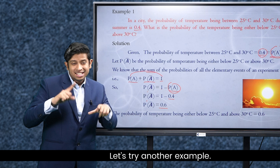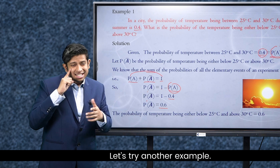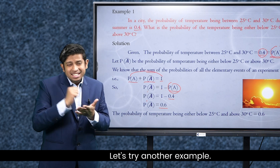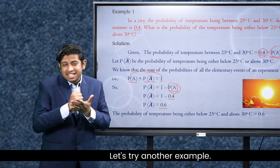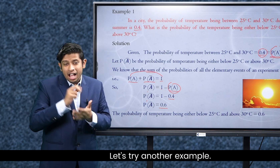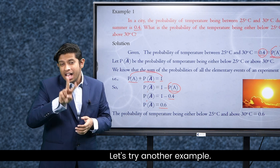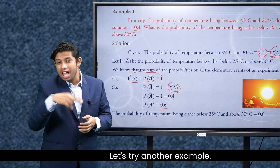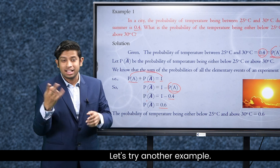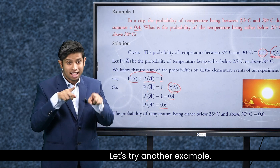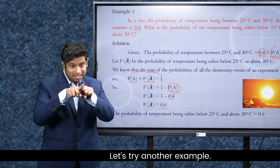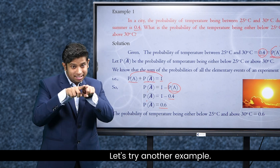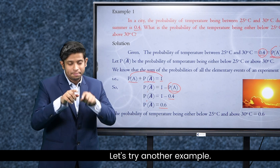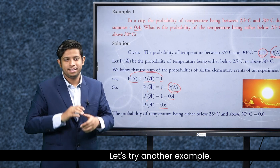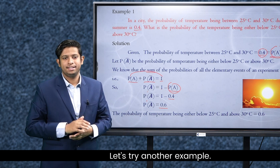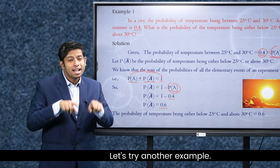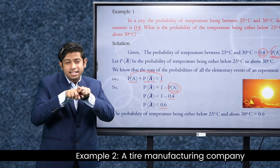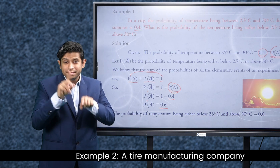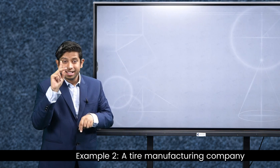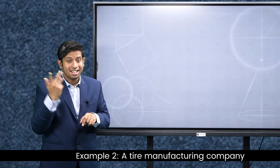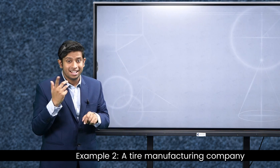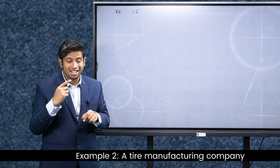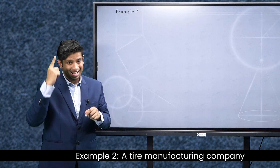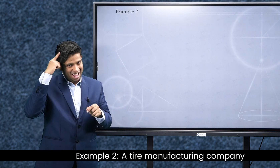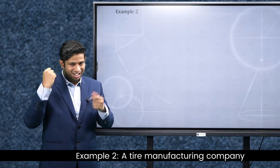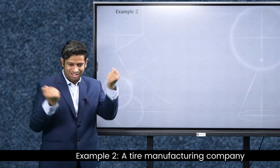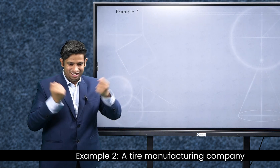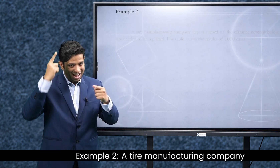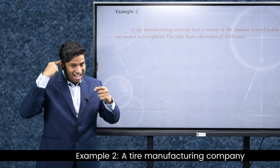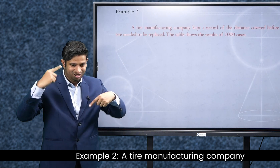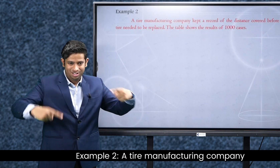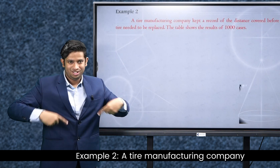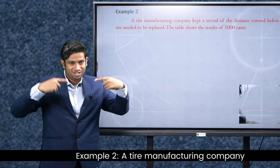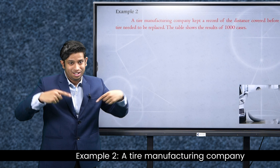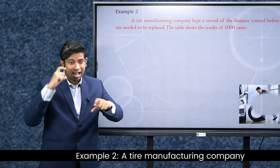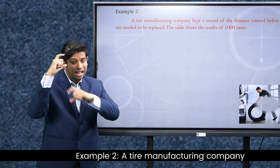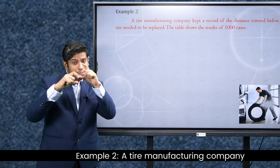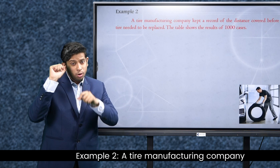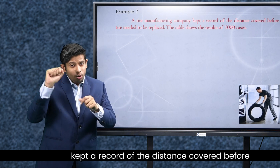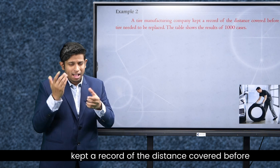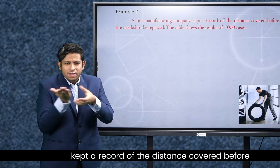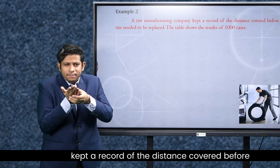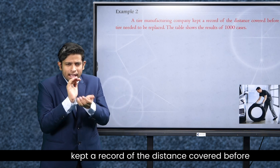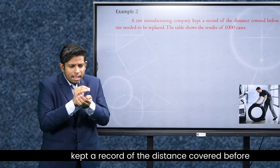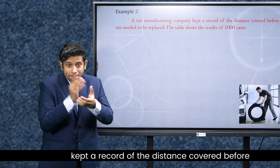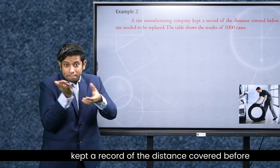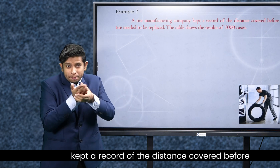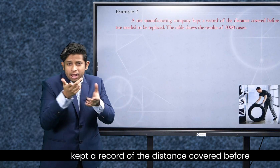Let's try another example. Example 2. A tire manufacturing company kept a record of the distance